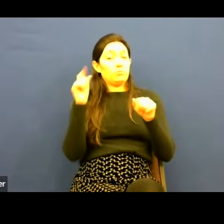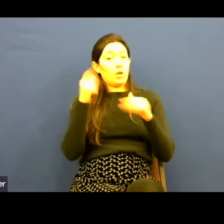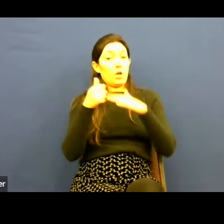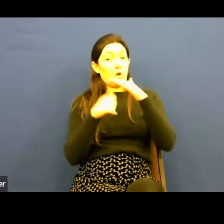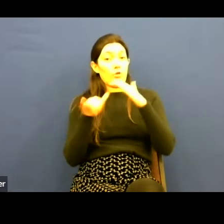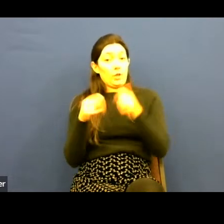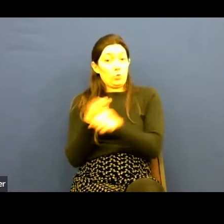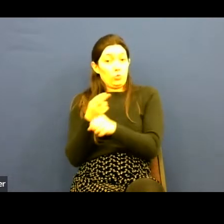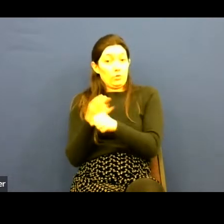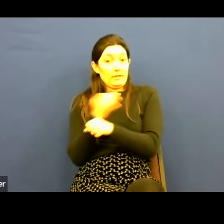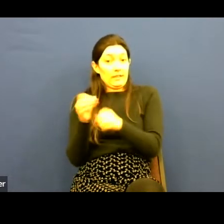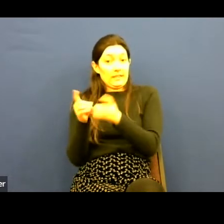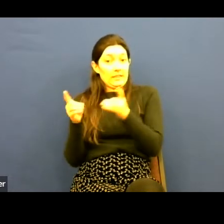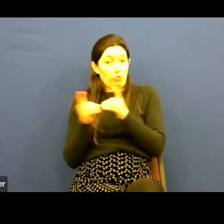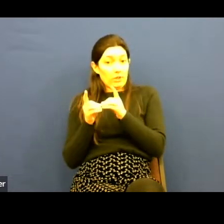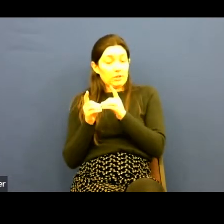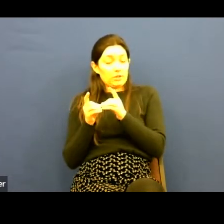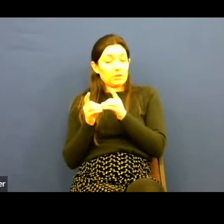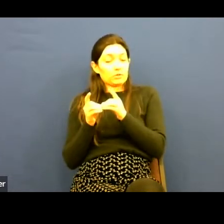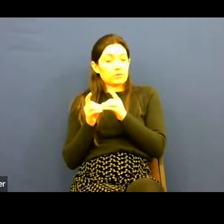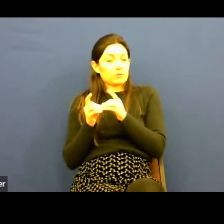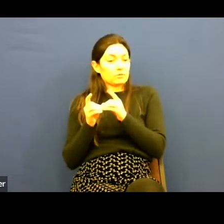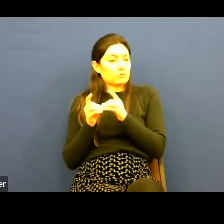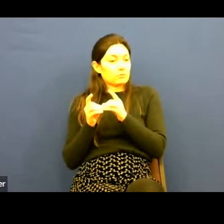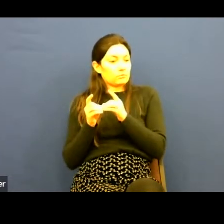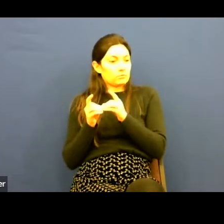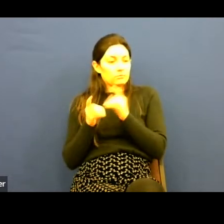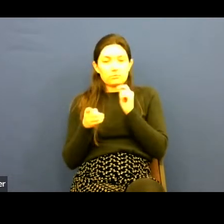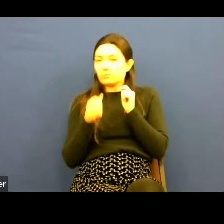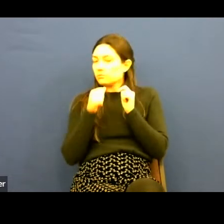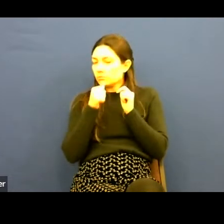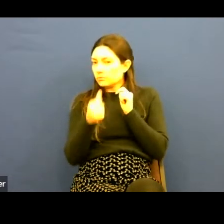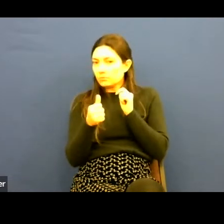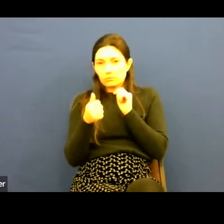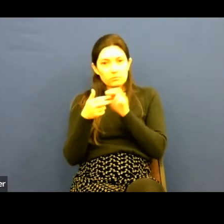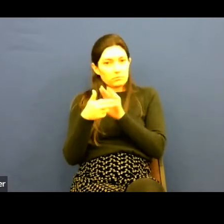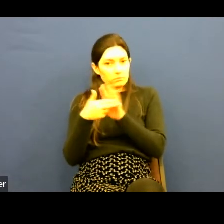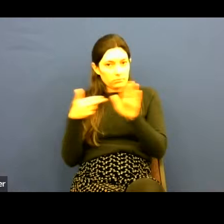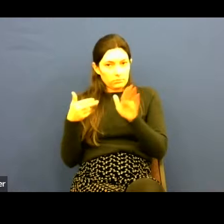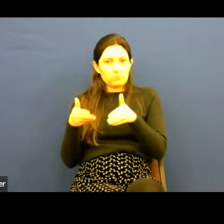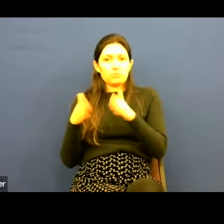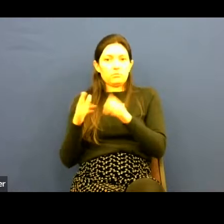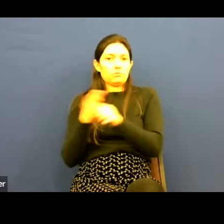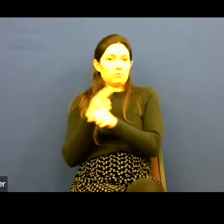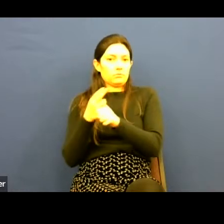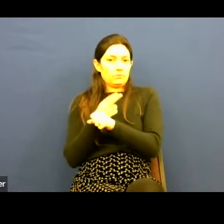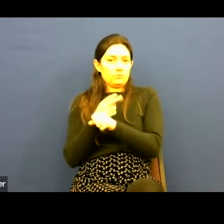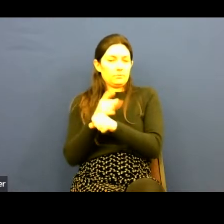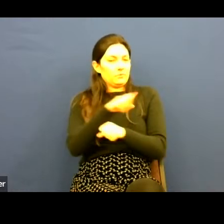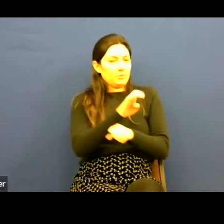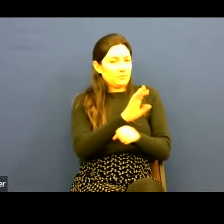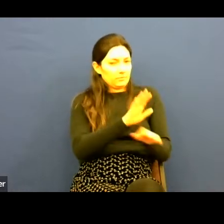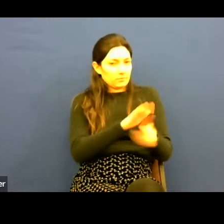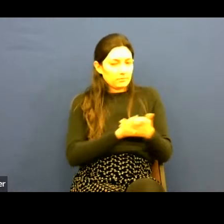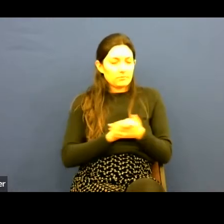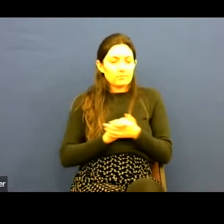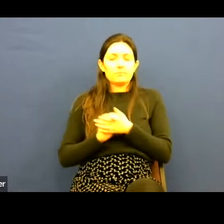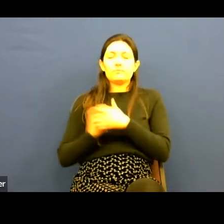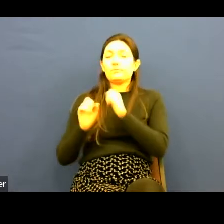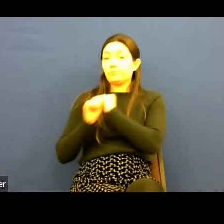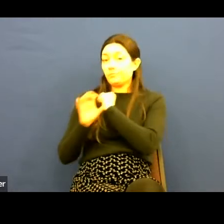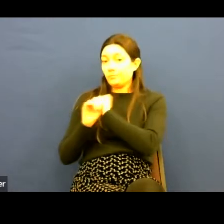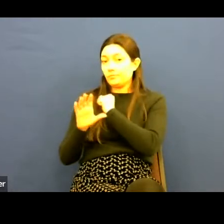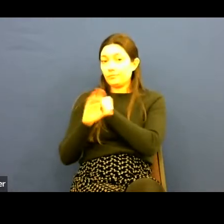the districts, they weren't an allowed use, which they were supposed to be. So obviously in a commercial district and in an industrial